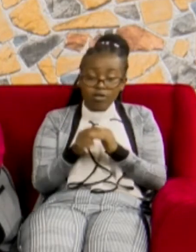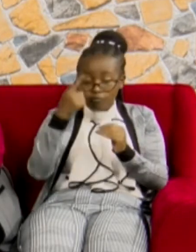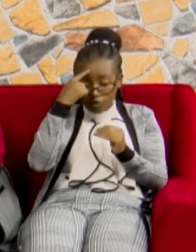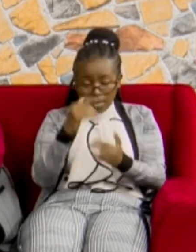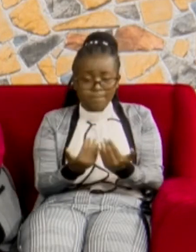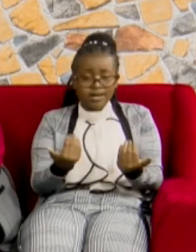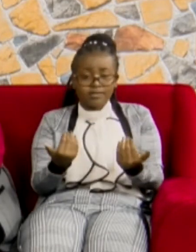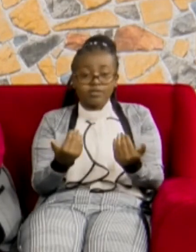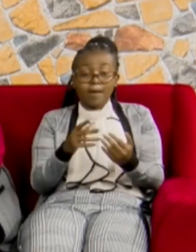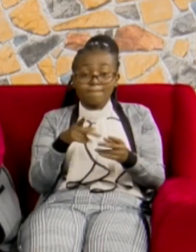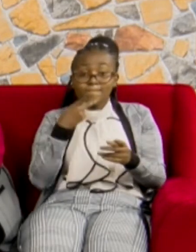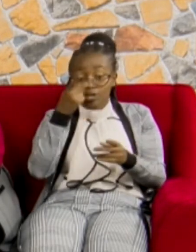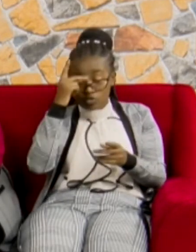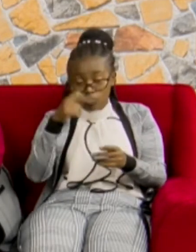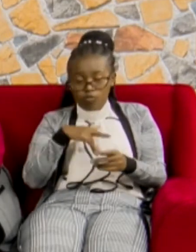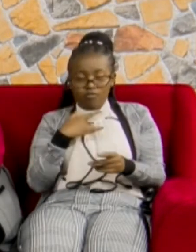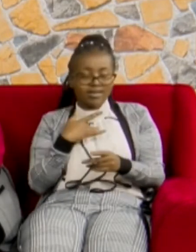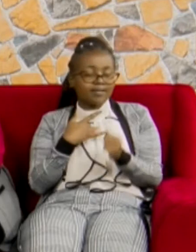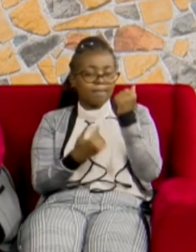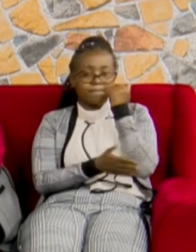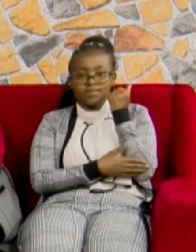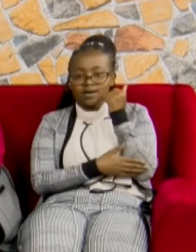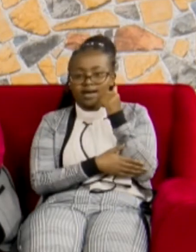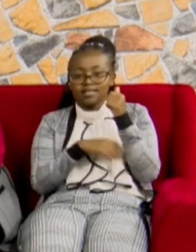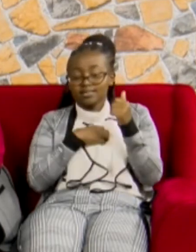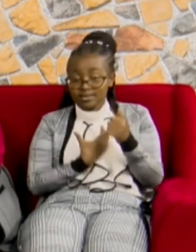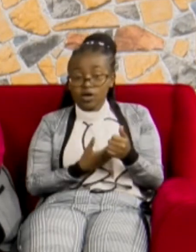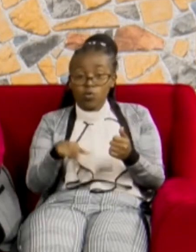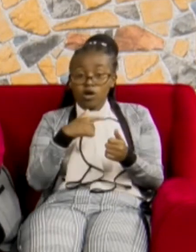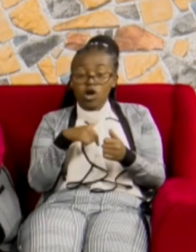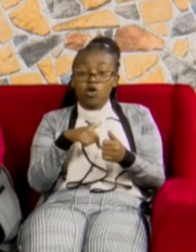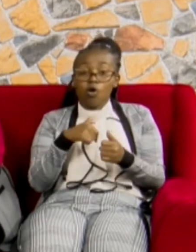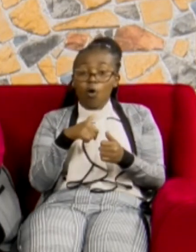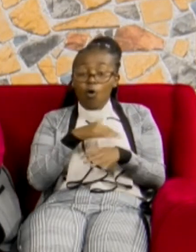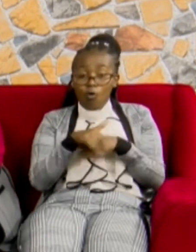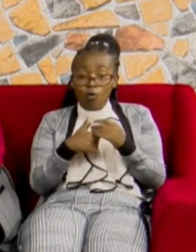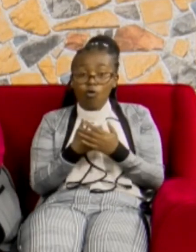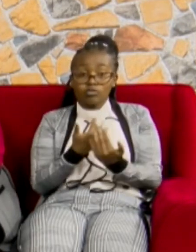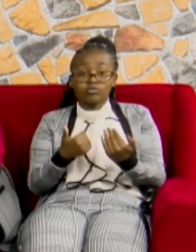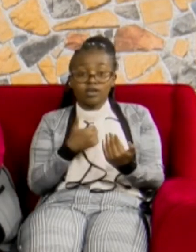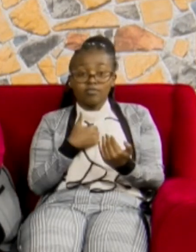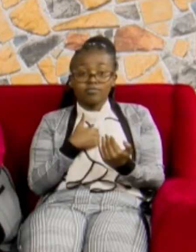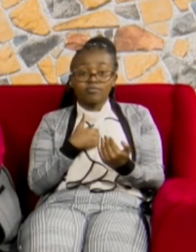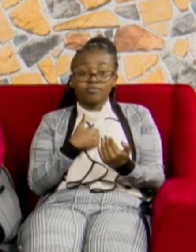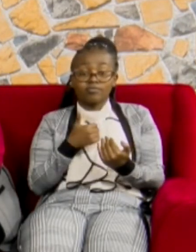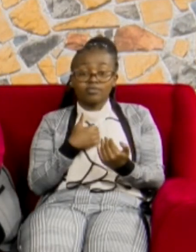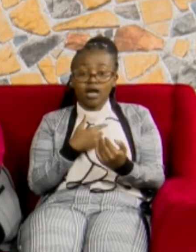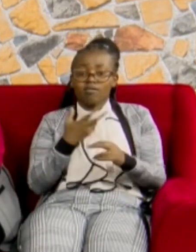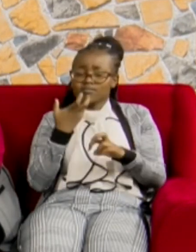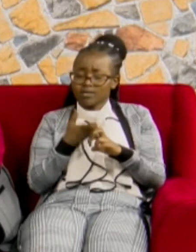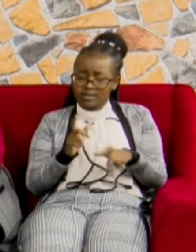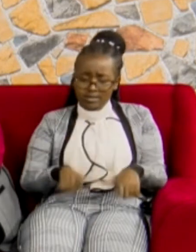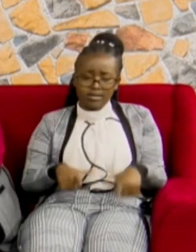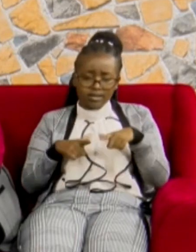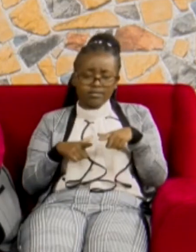like I can't deal? And remember, we are all our kids have. Yes. They already have had their lives trying